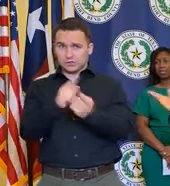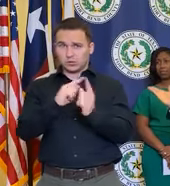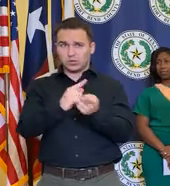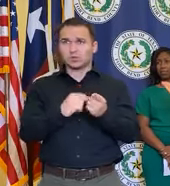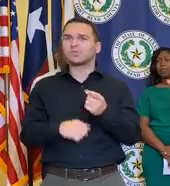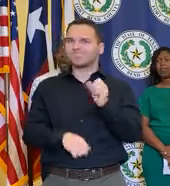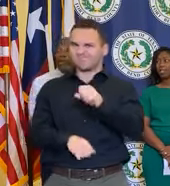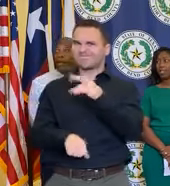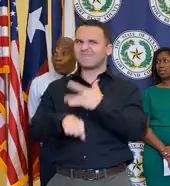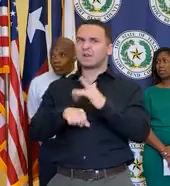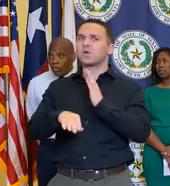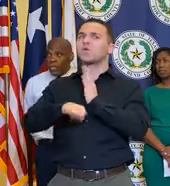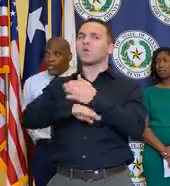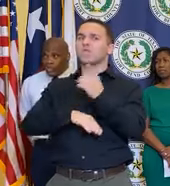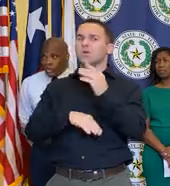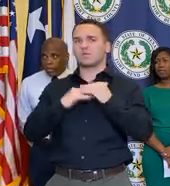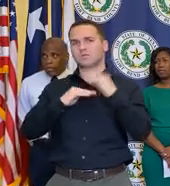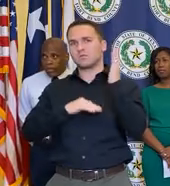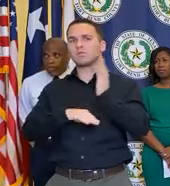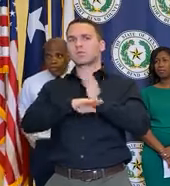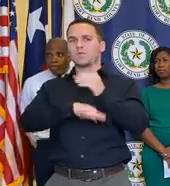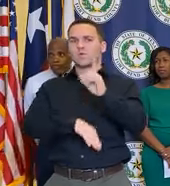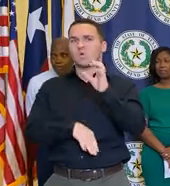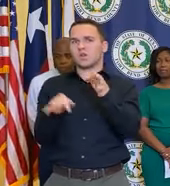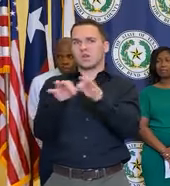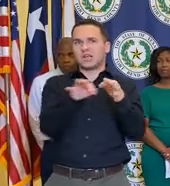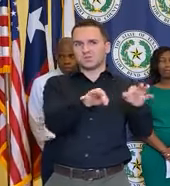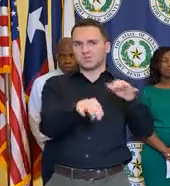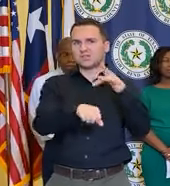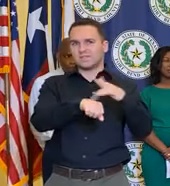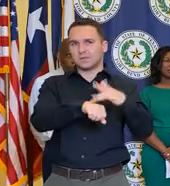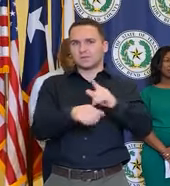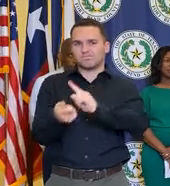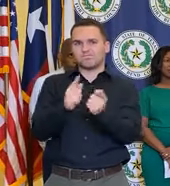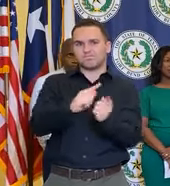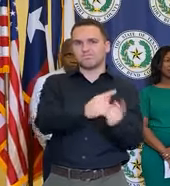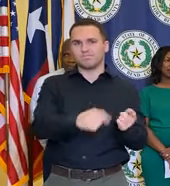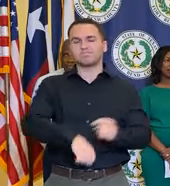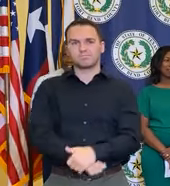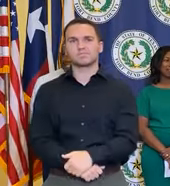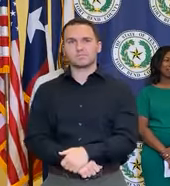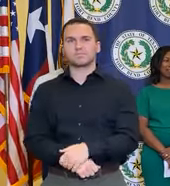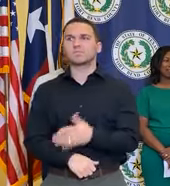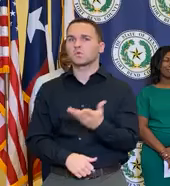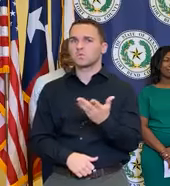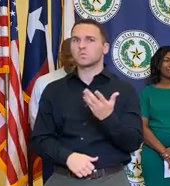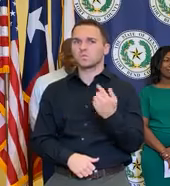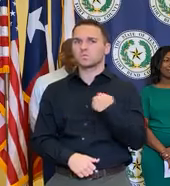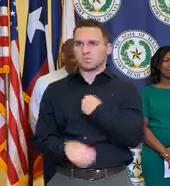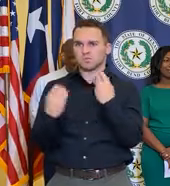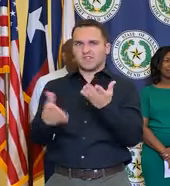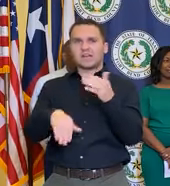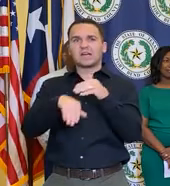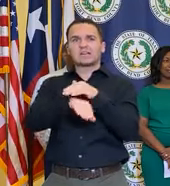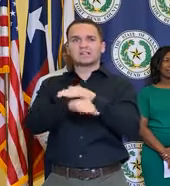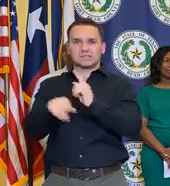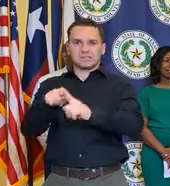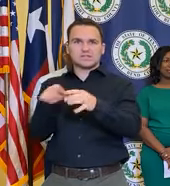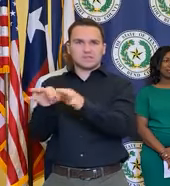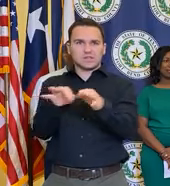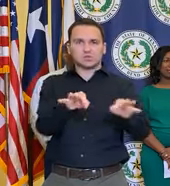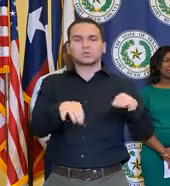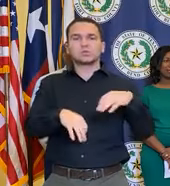100, that's what? 100 languages. 100 languages, yeah. Yes. So obviously, that is not an issue when it comes to, because in Fort Bend County,